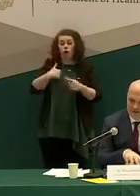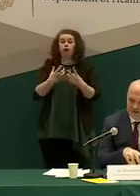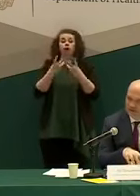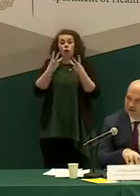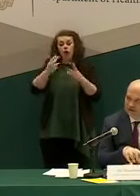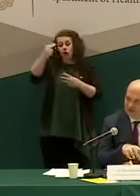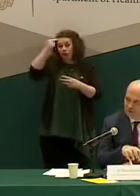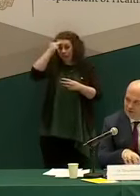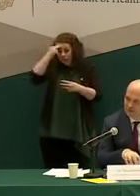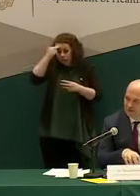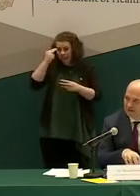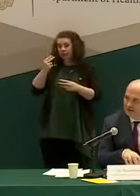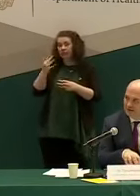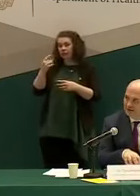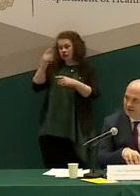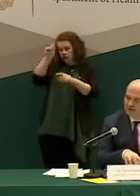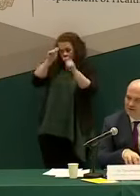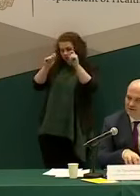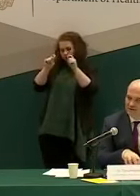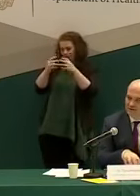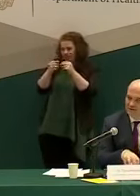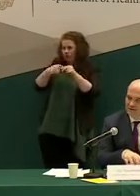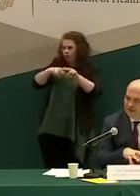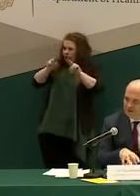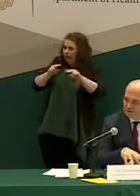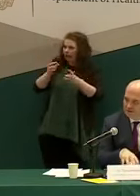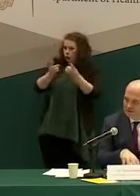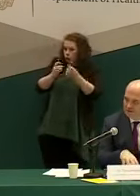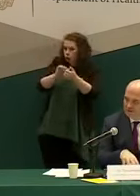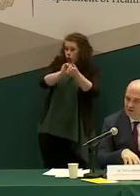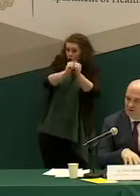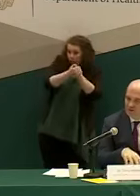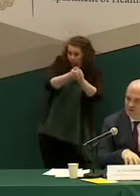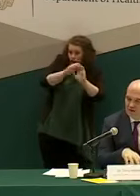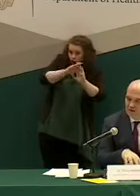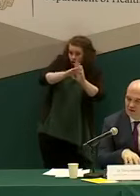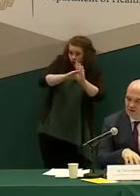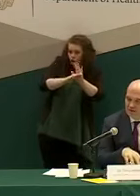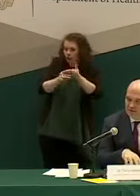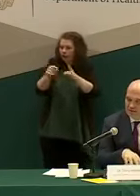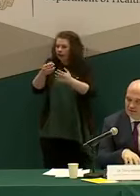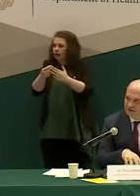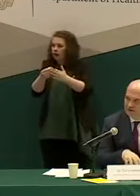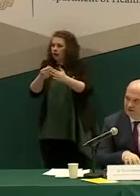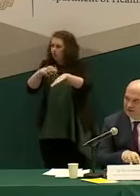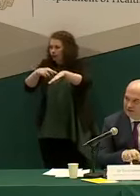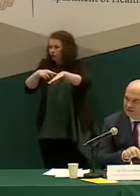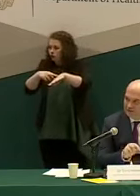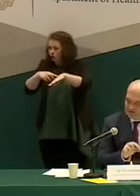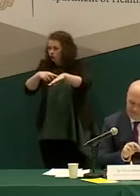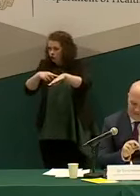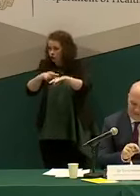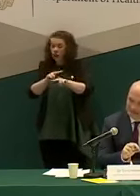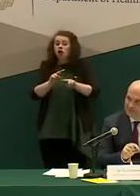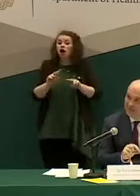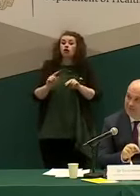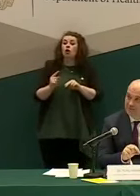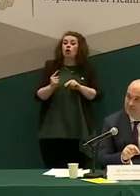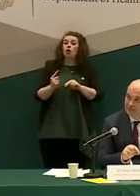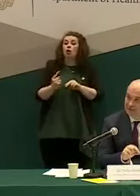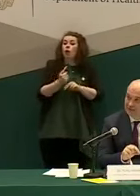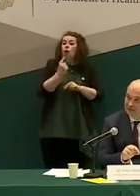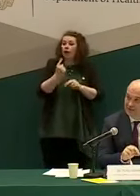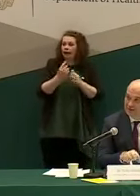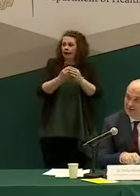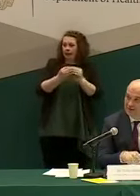understand if there are things that we would contemplate in terms of changes and measures, not only to identify those that have, if you like, the least possible